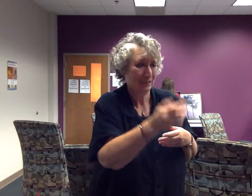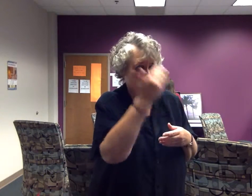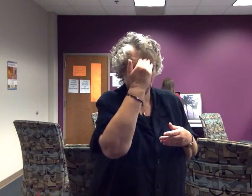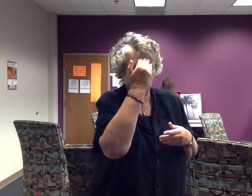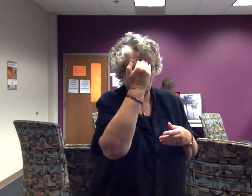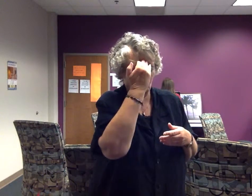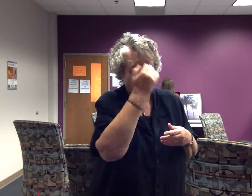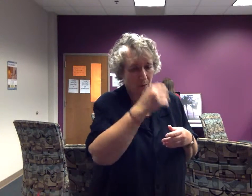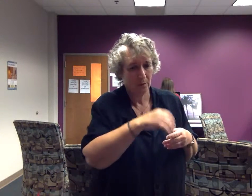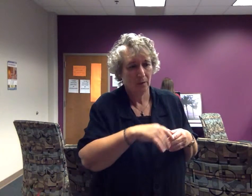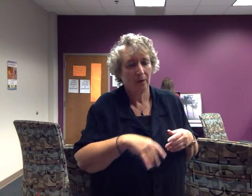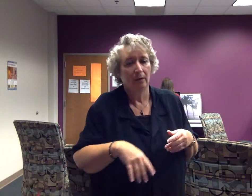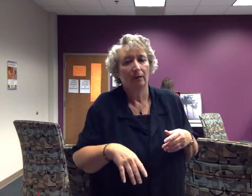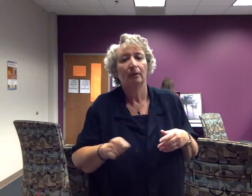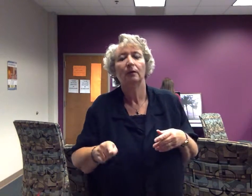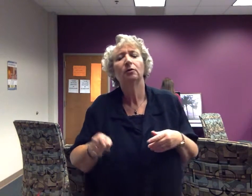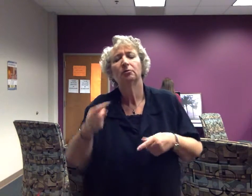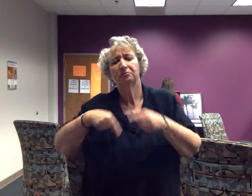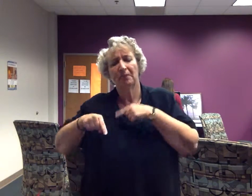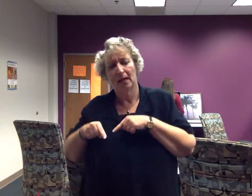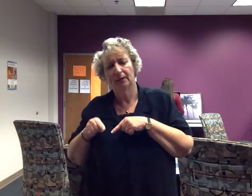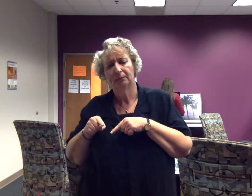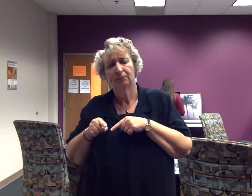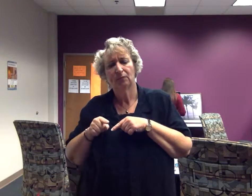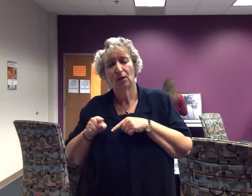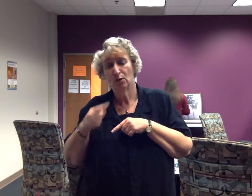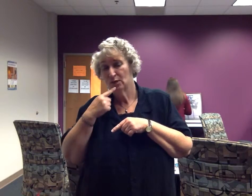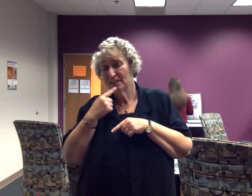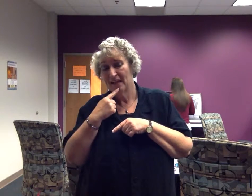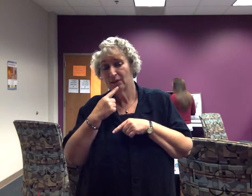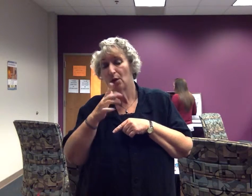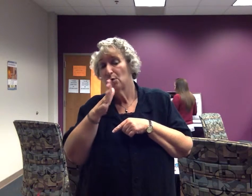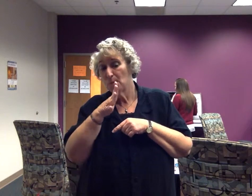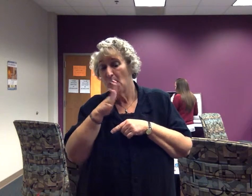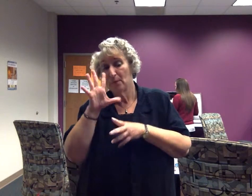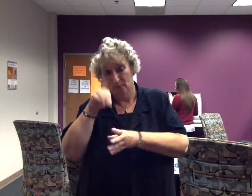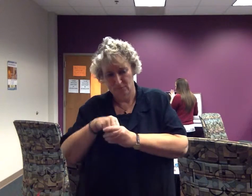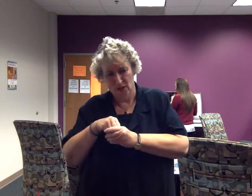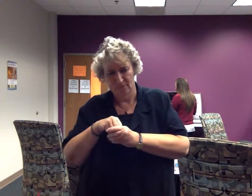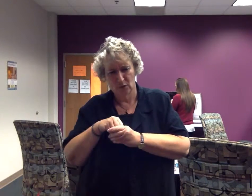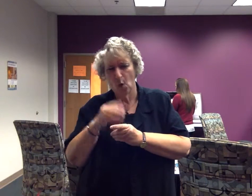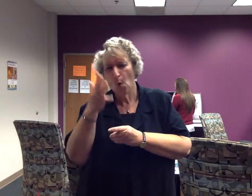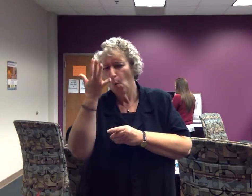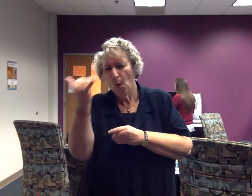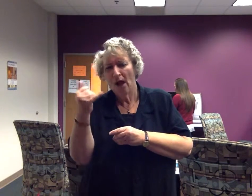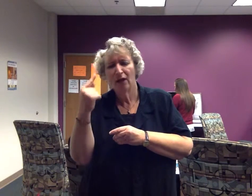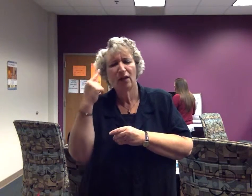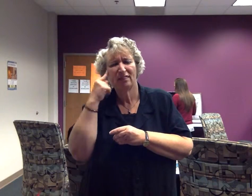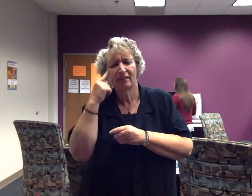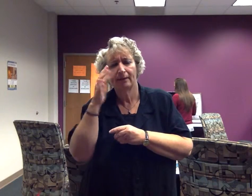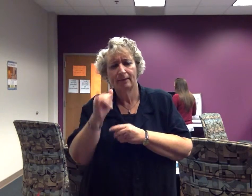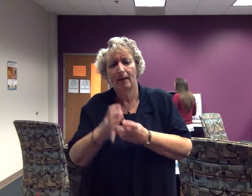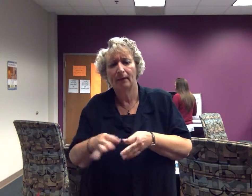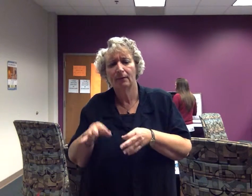class. Okay. Let me go back a second. You said your mom actually eventually became involved, right? Now, why did you feel that was a necessary step to take? Well,